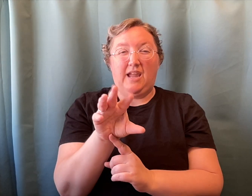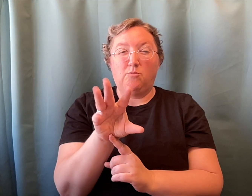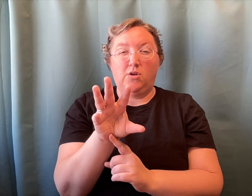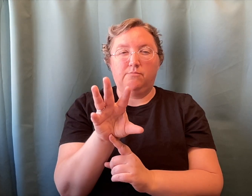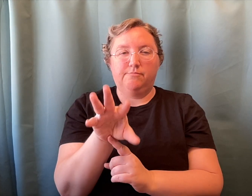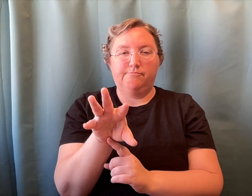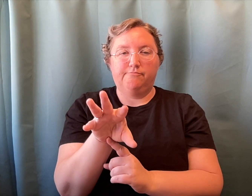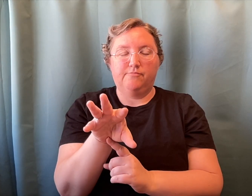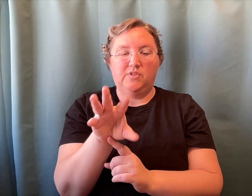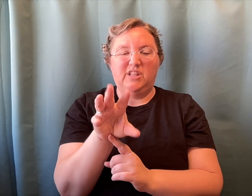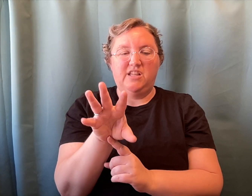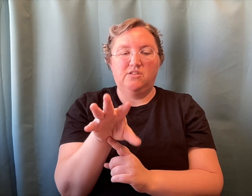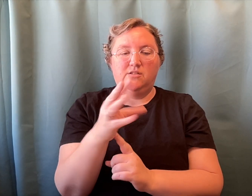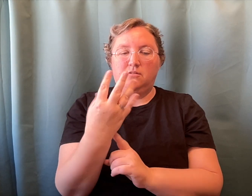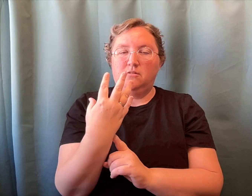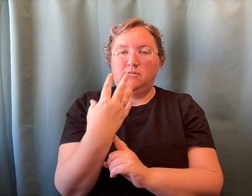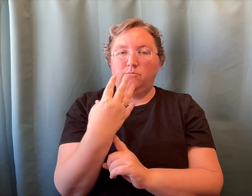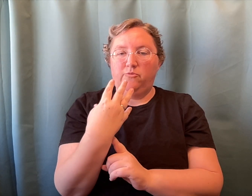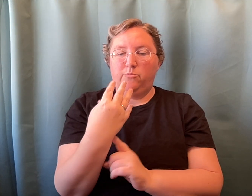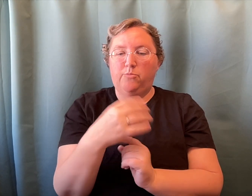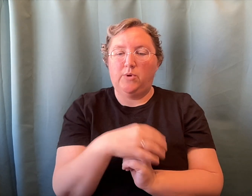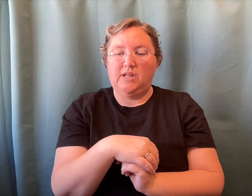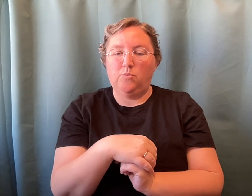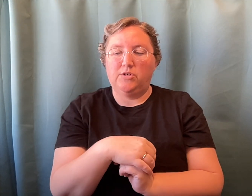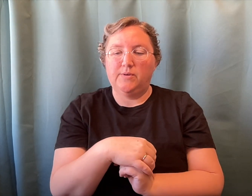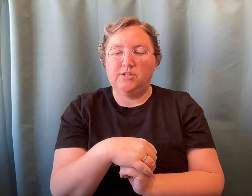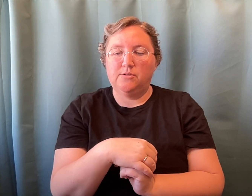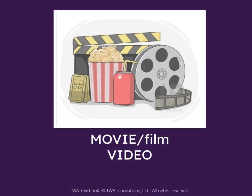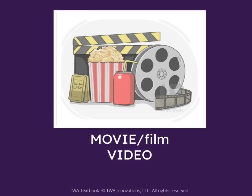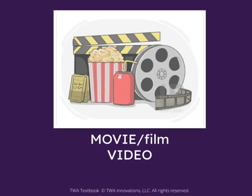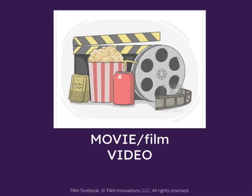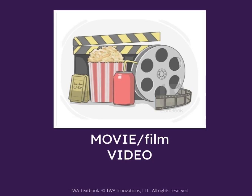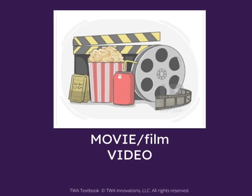camera, the lens, pointing in what direction.